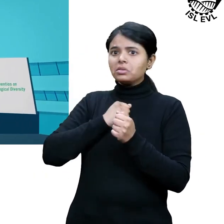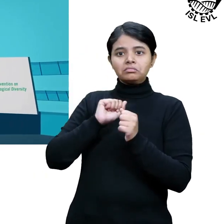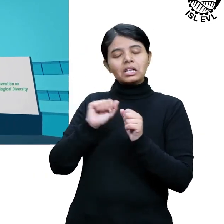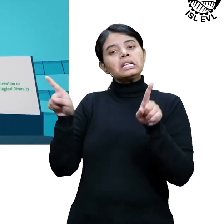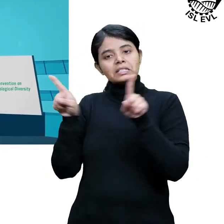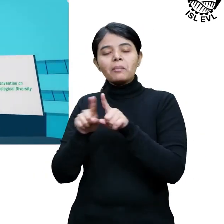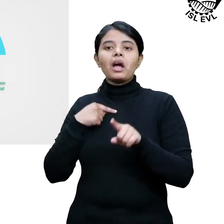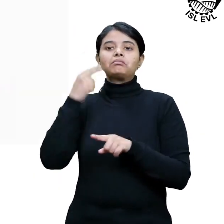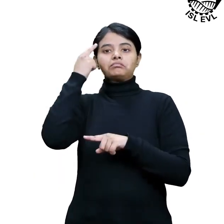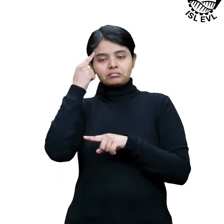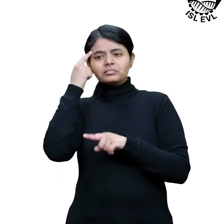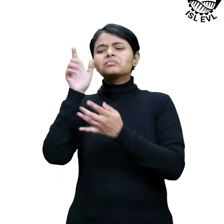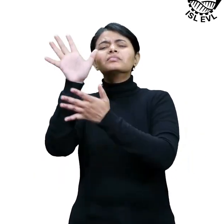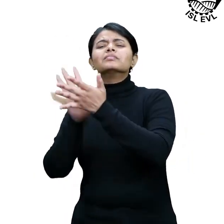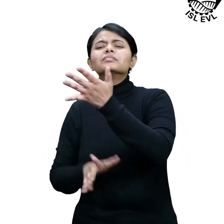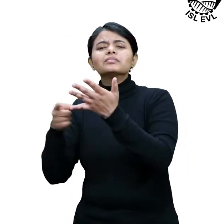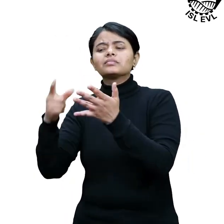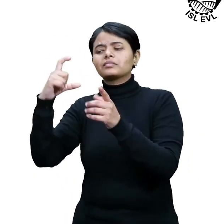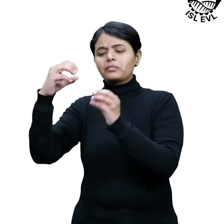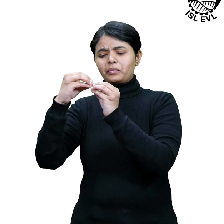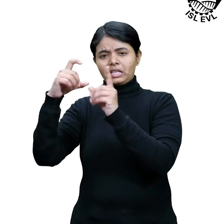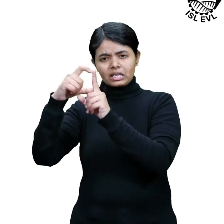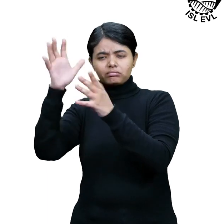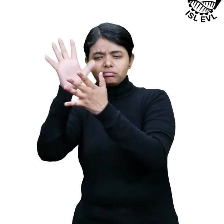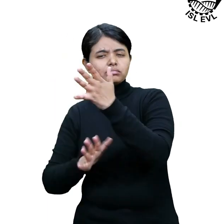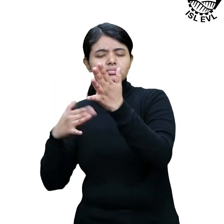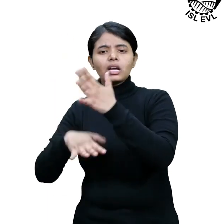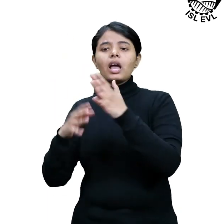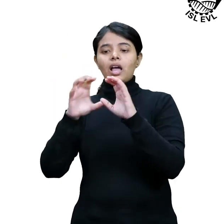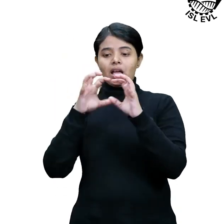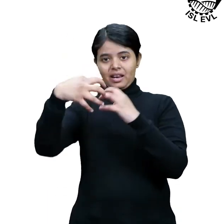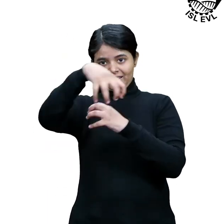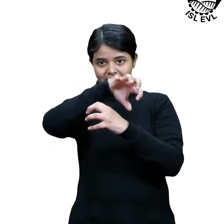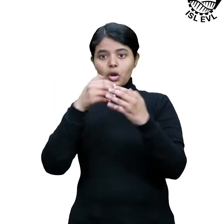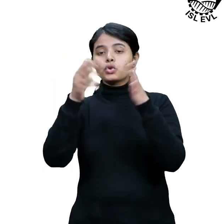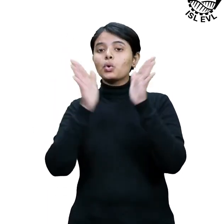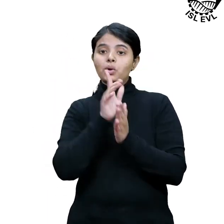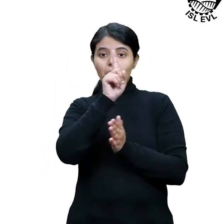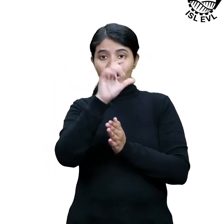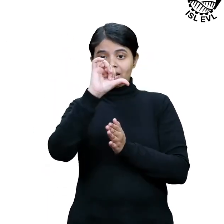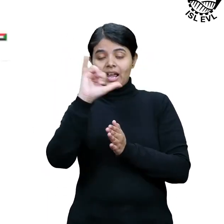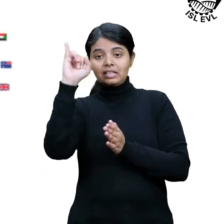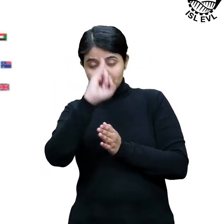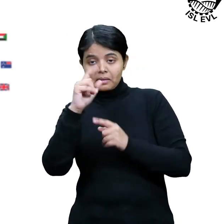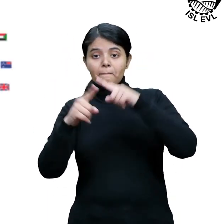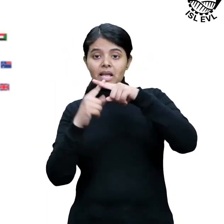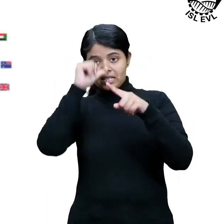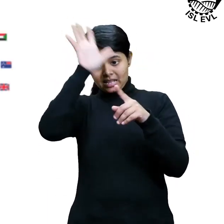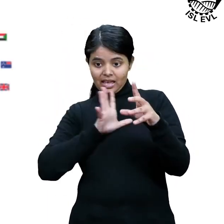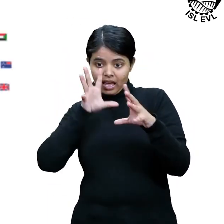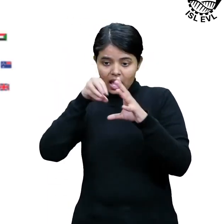Diversity. The CBD is a landmark agreement that has been adopted by 196